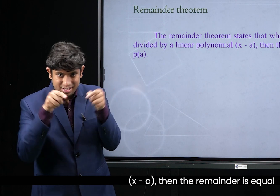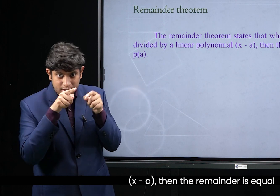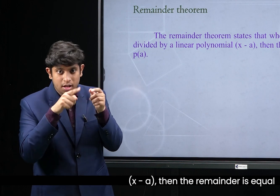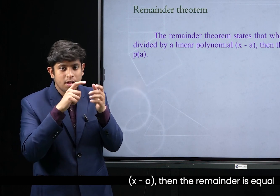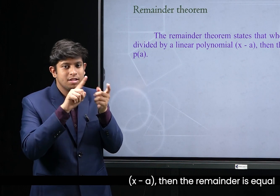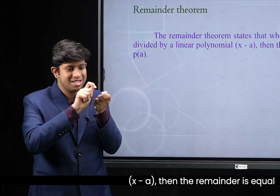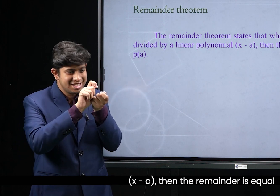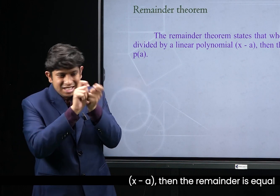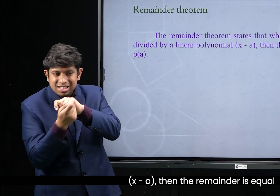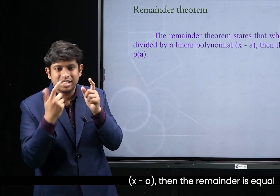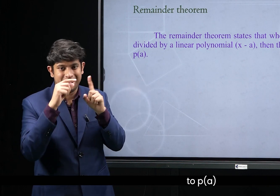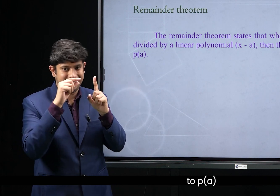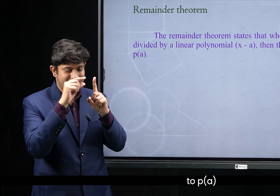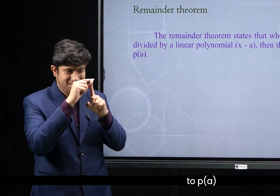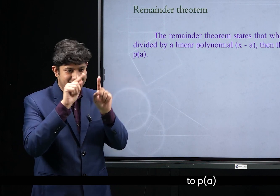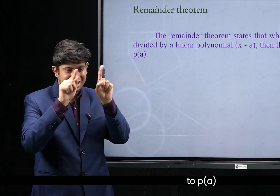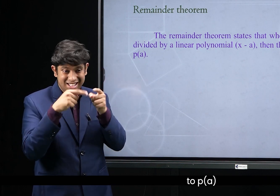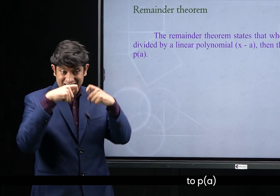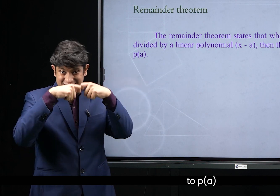then the remainder is equal to p of a.